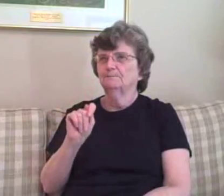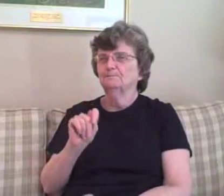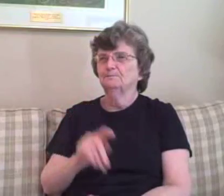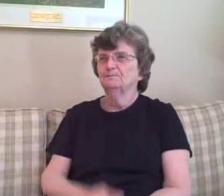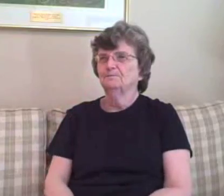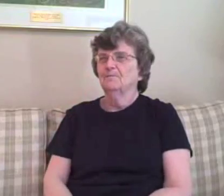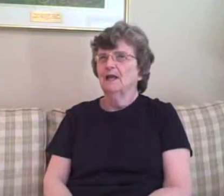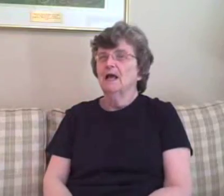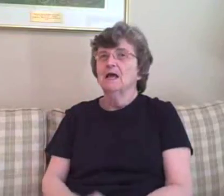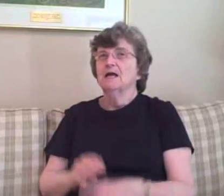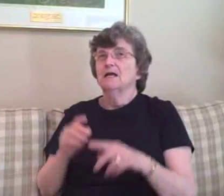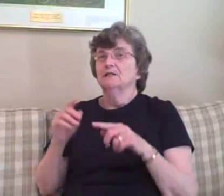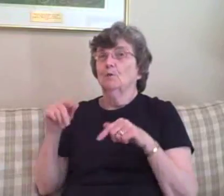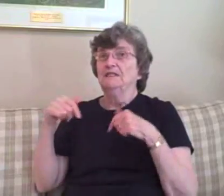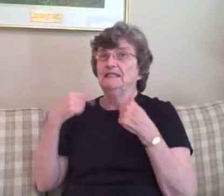to enter the convent.